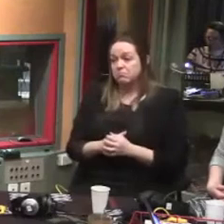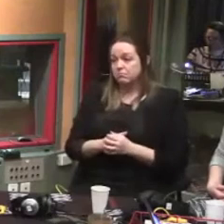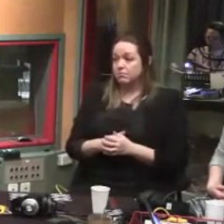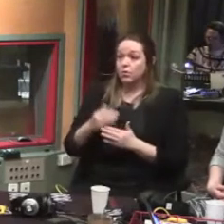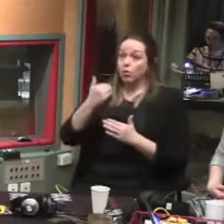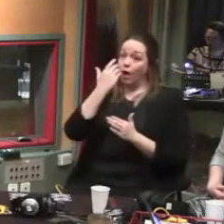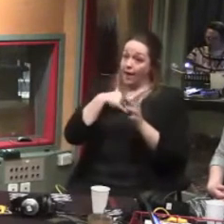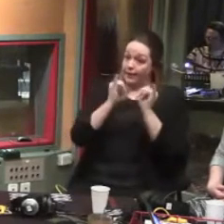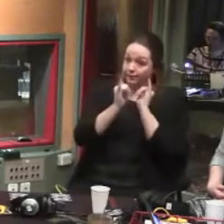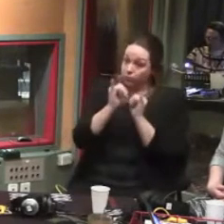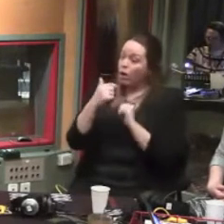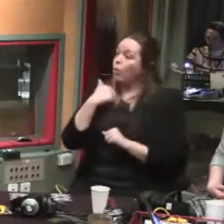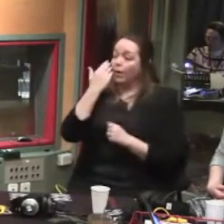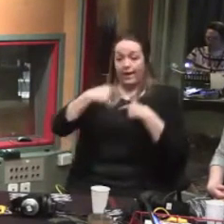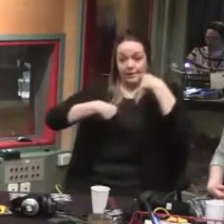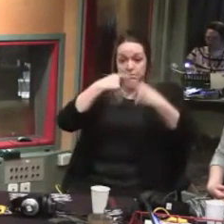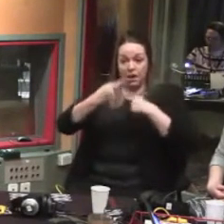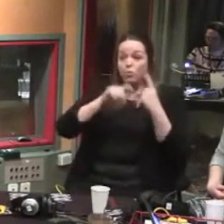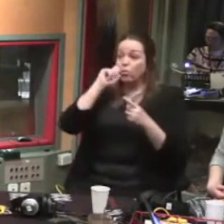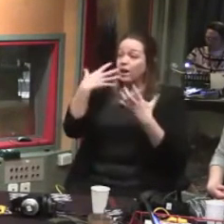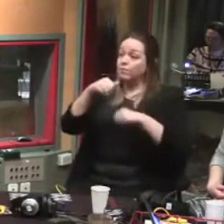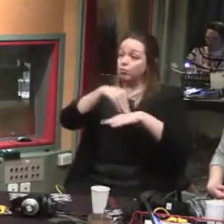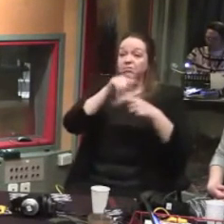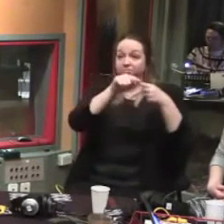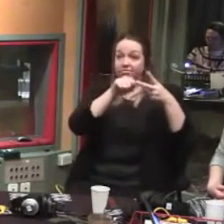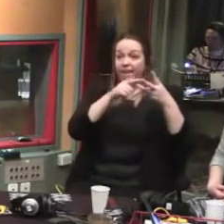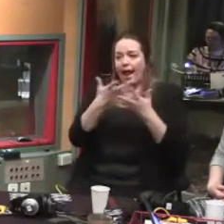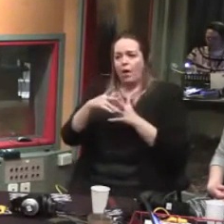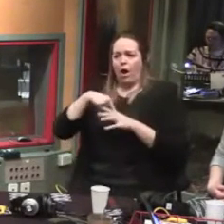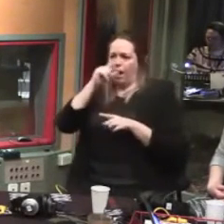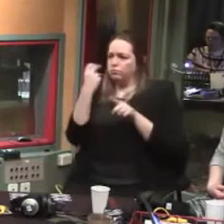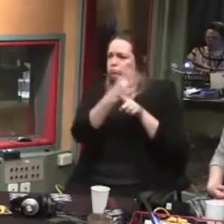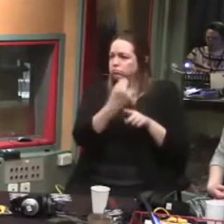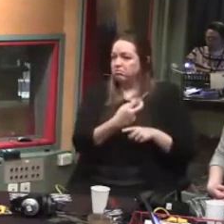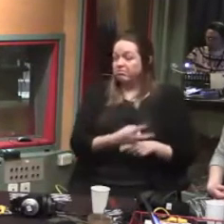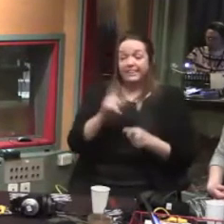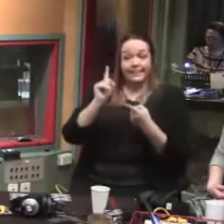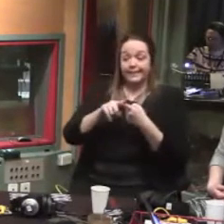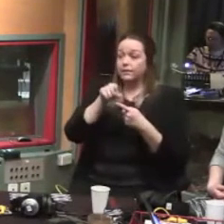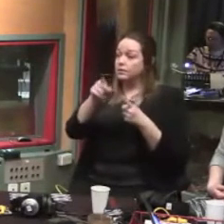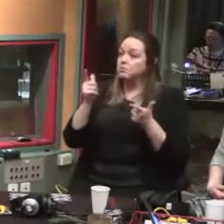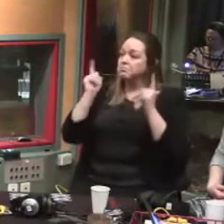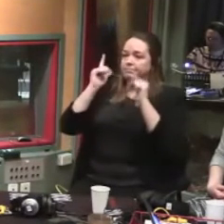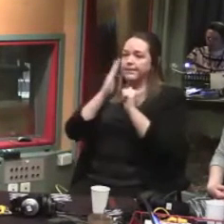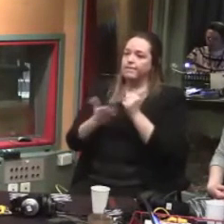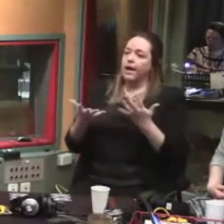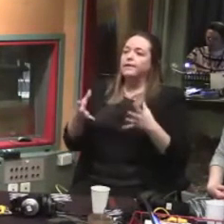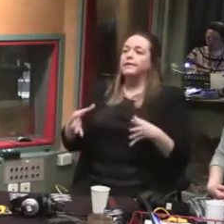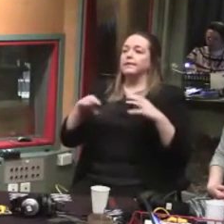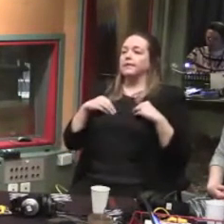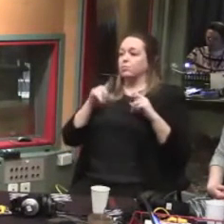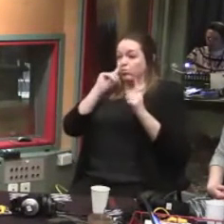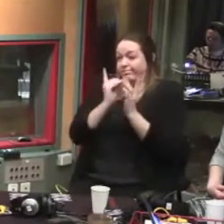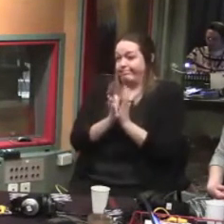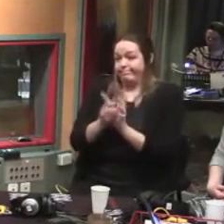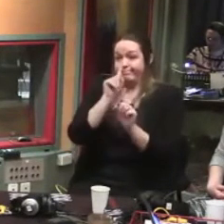every interview I explained what the issues would be and how I intended to overcome them, I couldn't persuade an employer to give me a chance. So